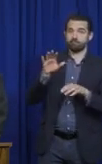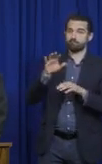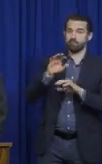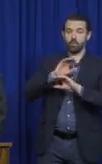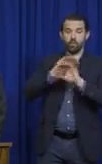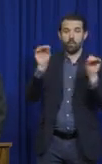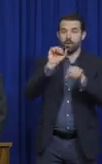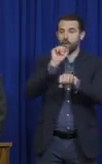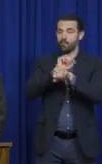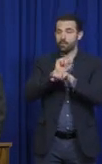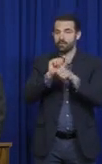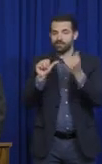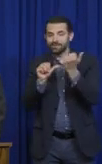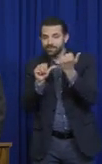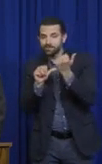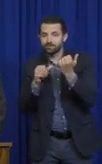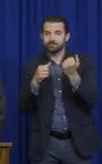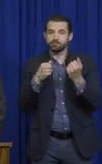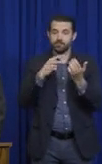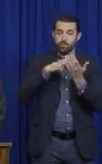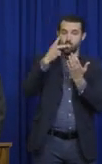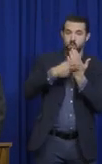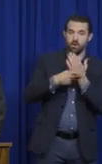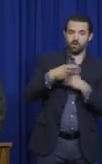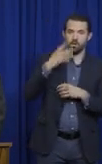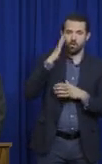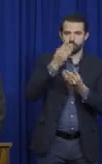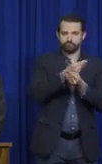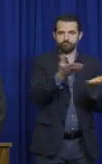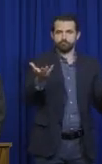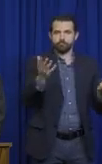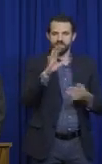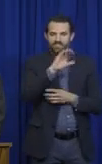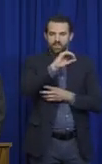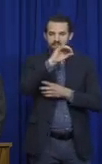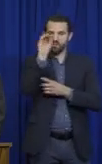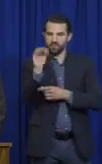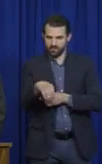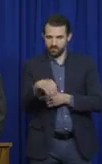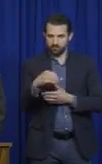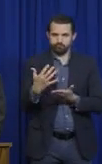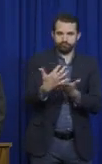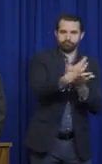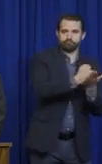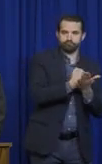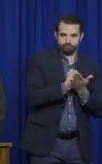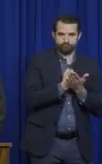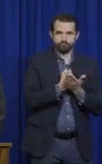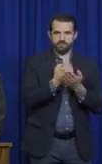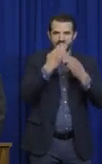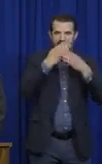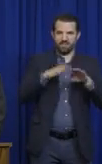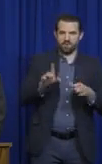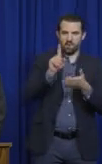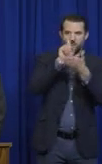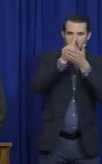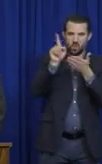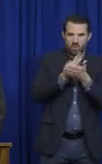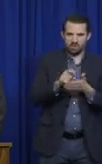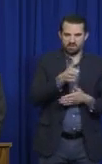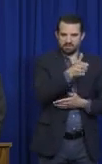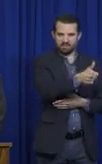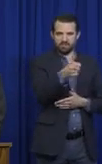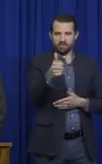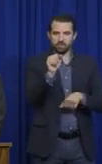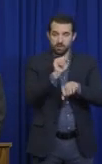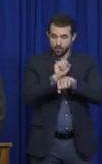that's 50% of the average weekly state unemployment benefit for self-employed and those who do not